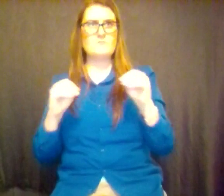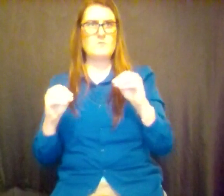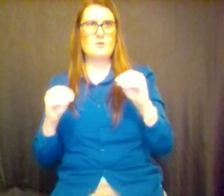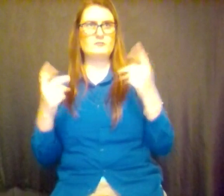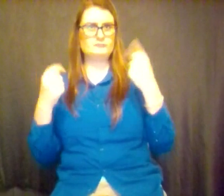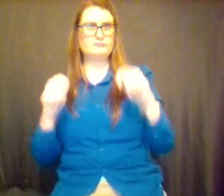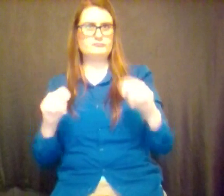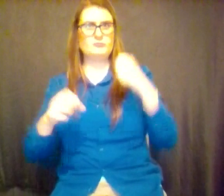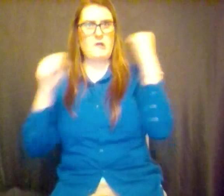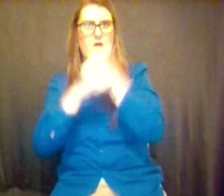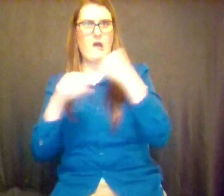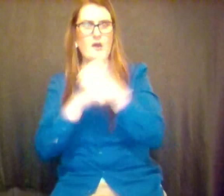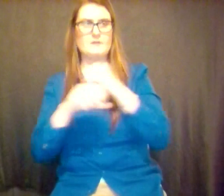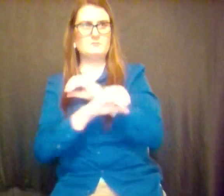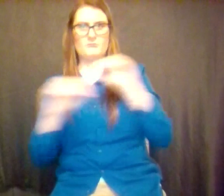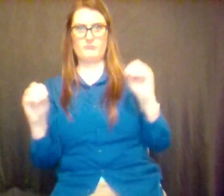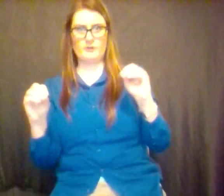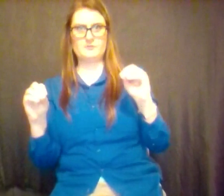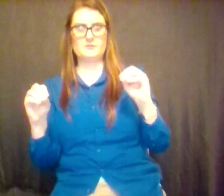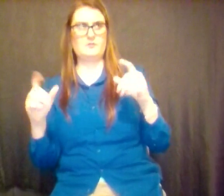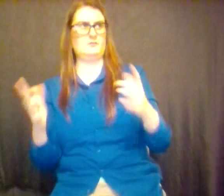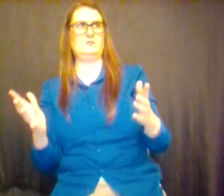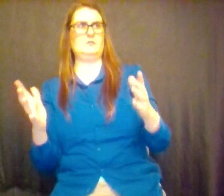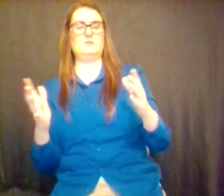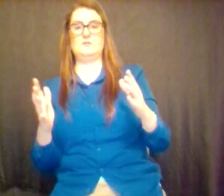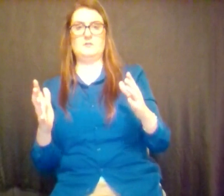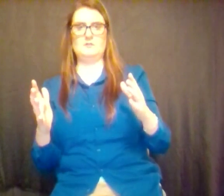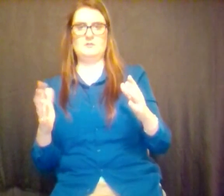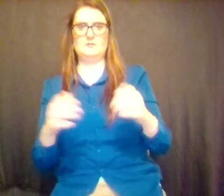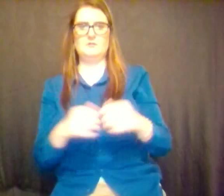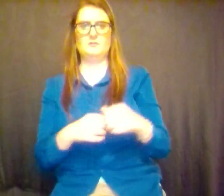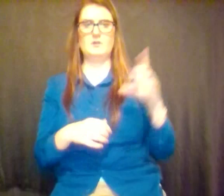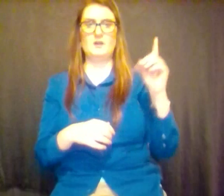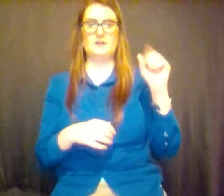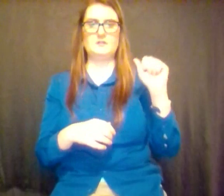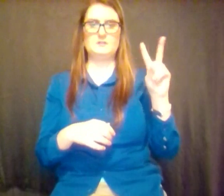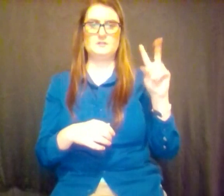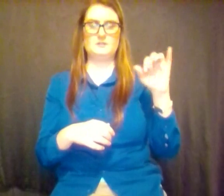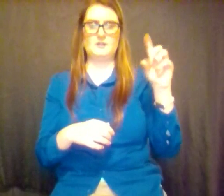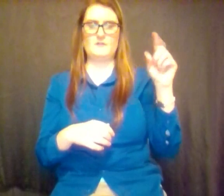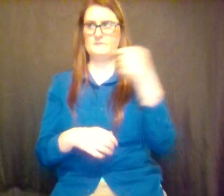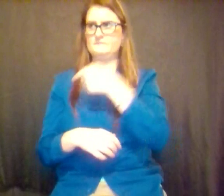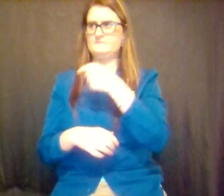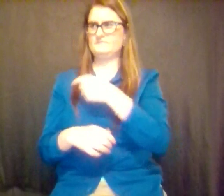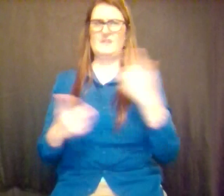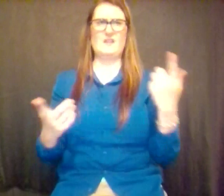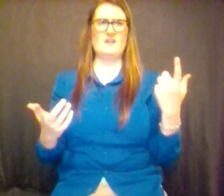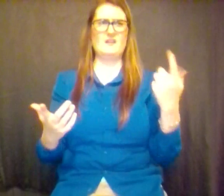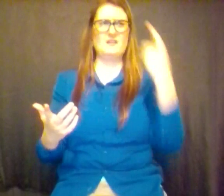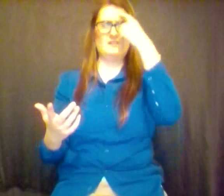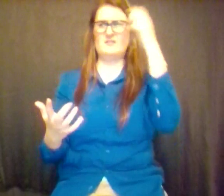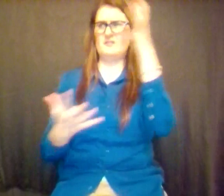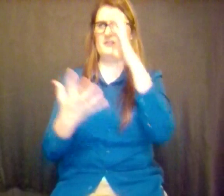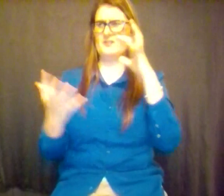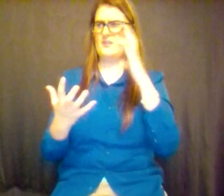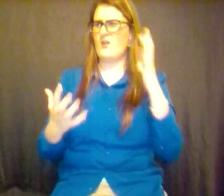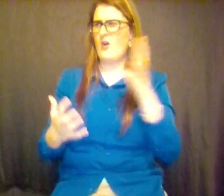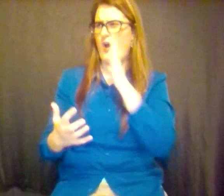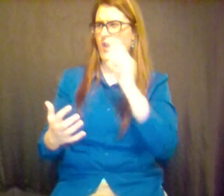2, 3, 4, 5, 6, 7 big brothers. "Don't you know that God is on our side? And God is even bigger than Goliath. If you ask me,